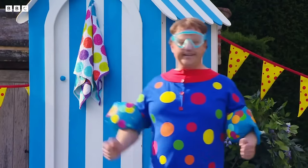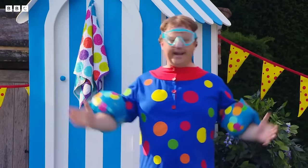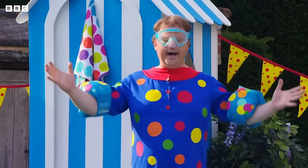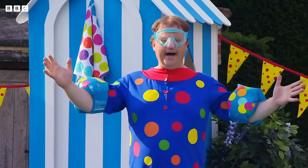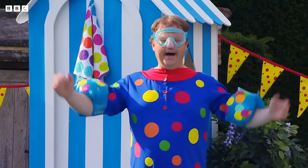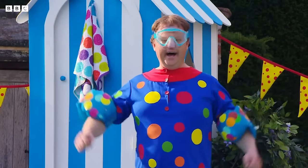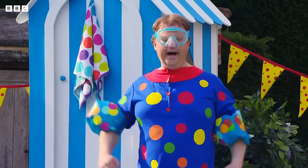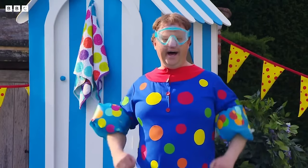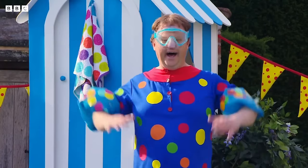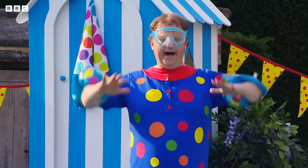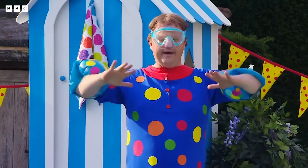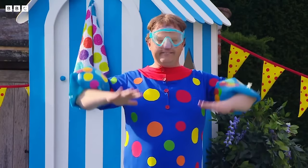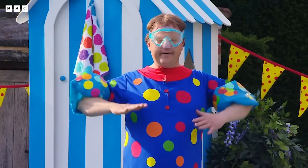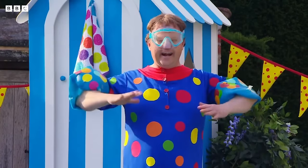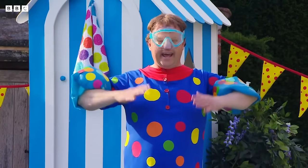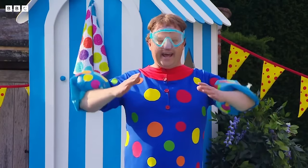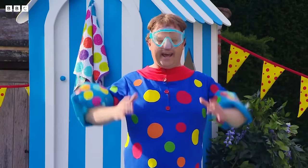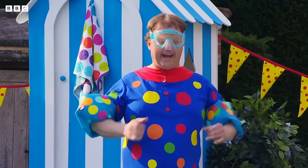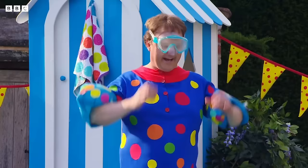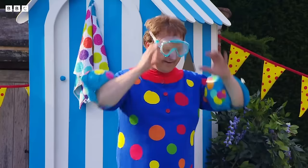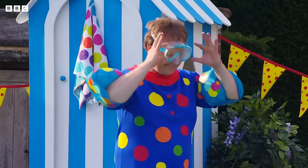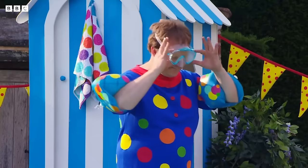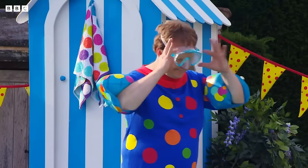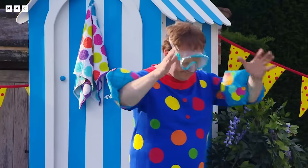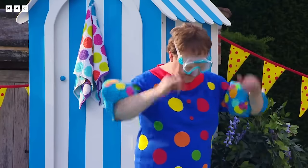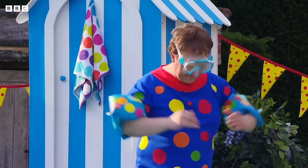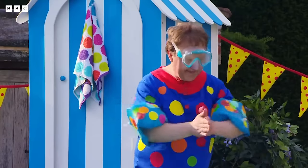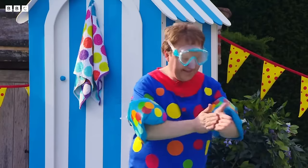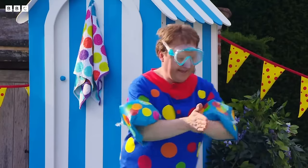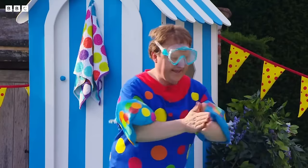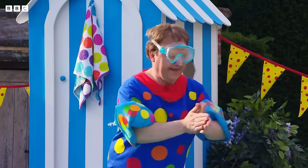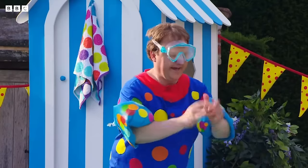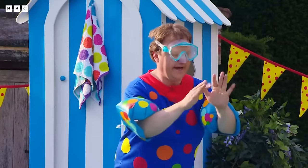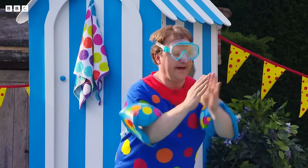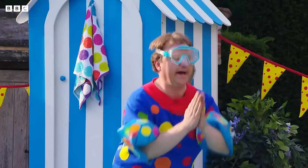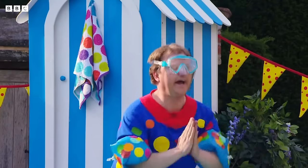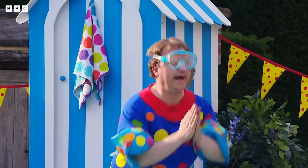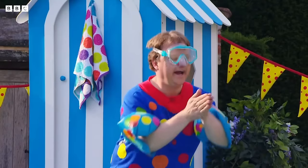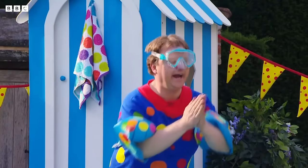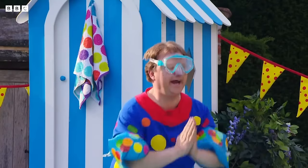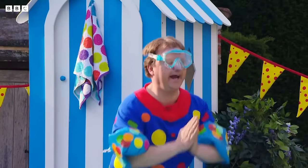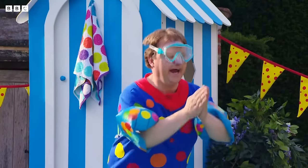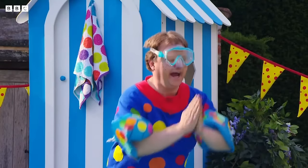Ta-da! I'm ready! On your marks, get set, go.